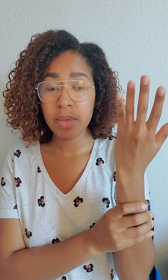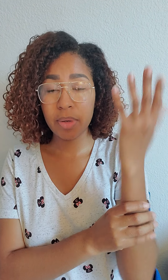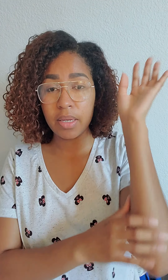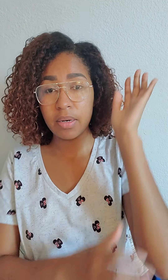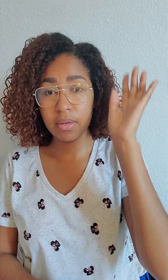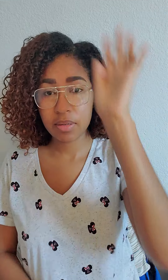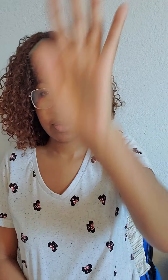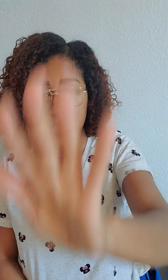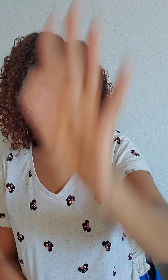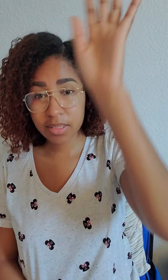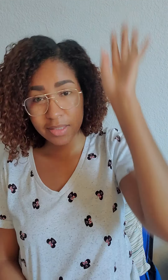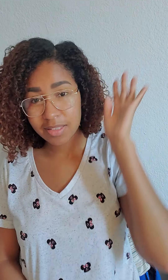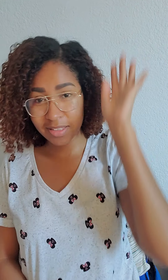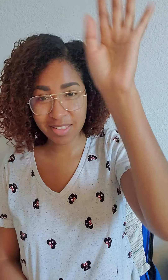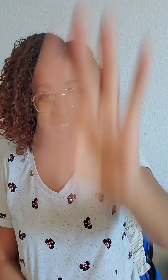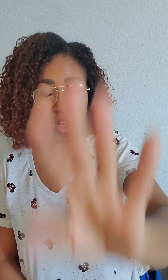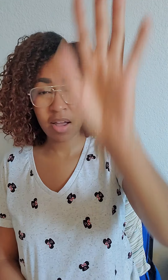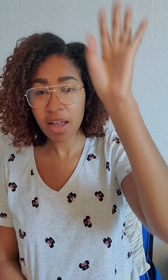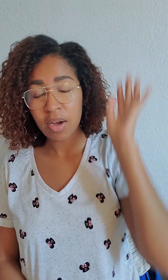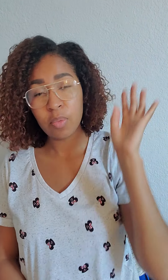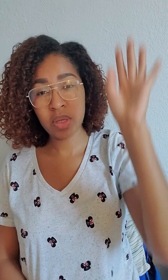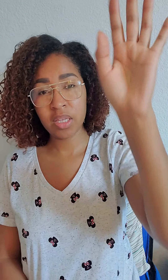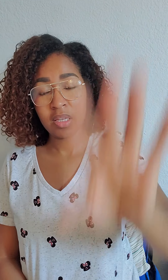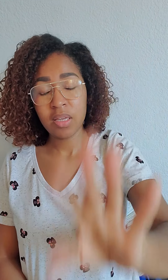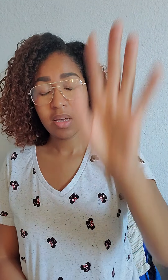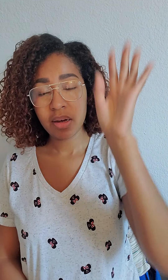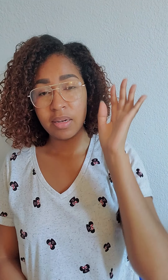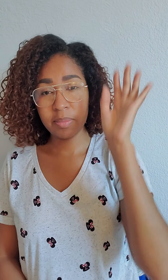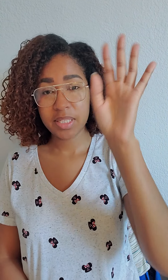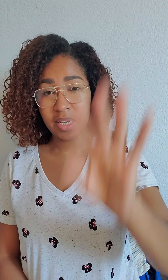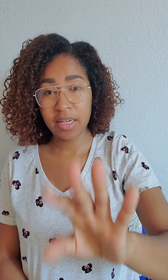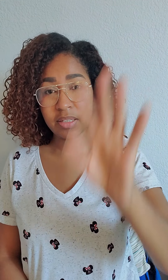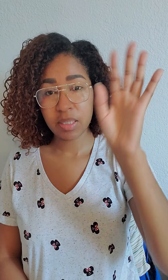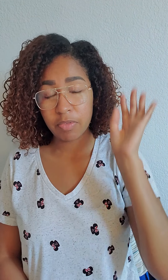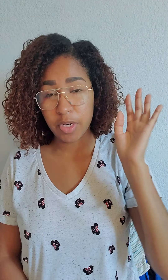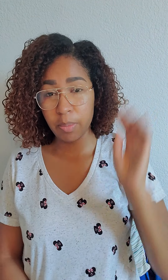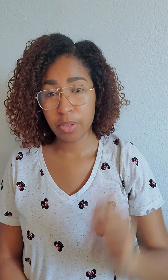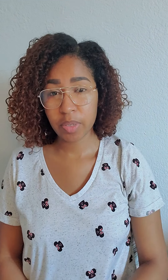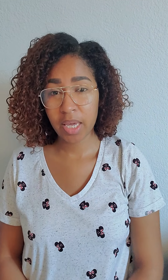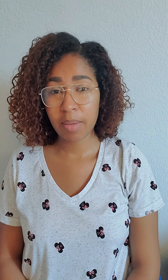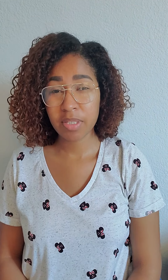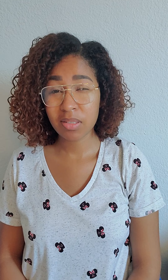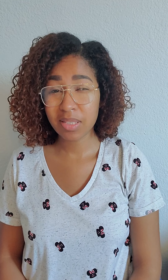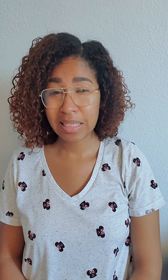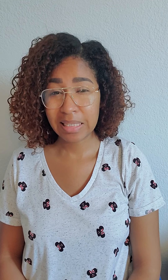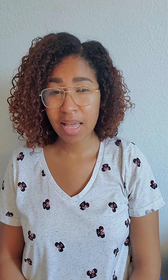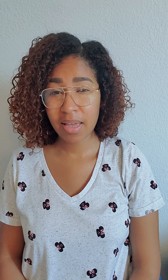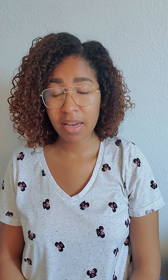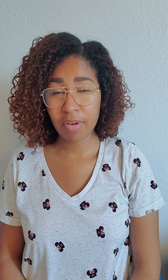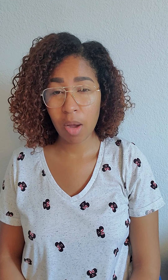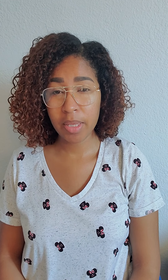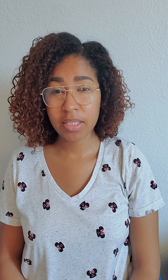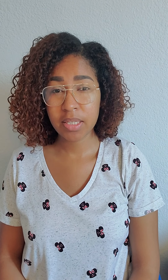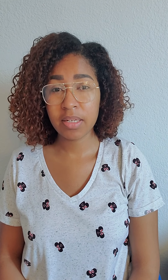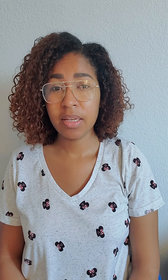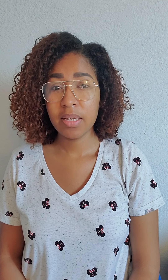but this is not how we sign some of our numbers, okay? I'm still seeing that, and I've commented